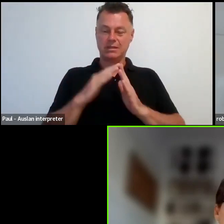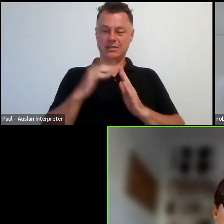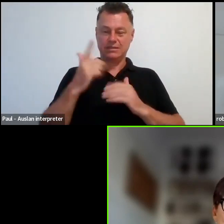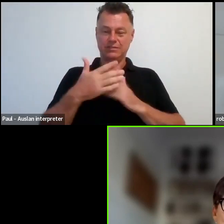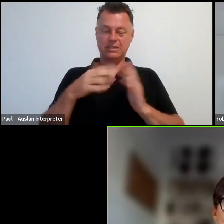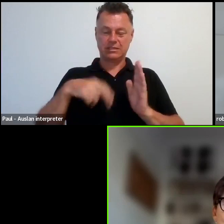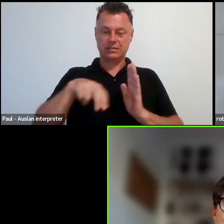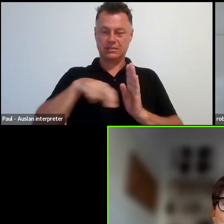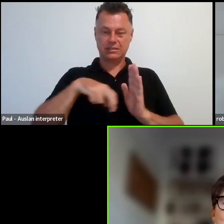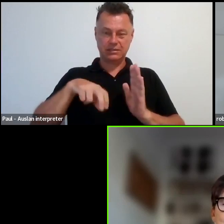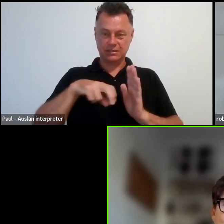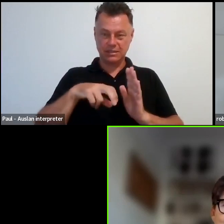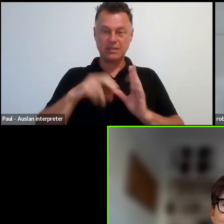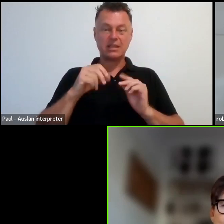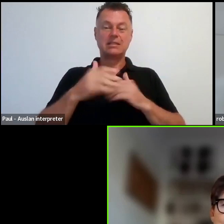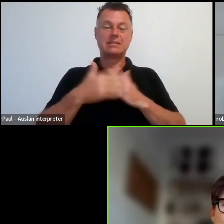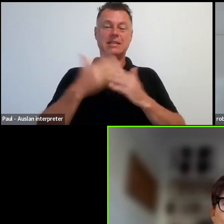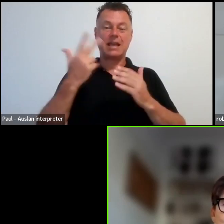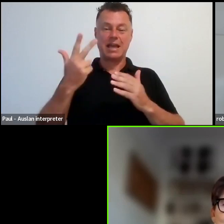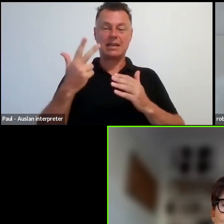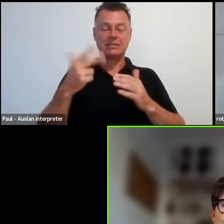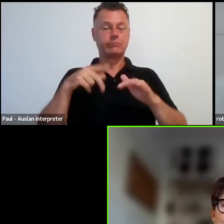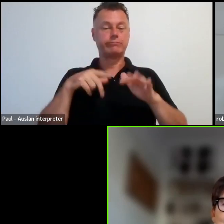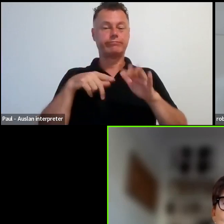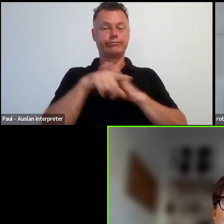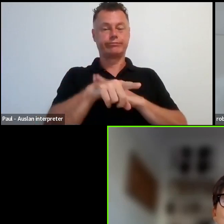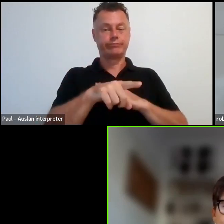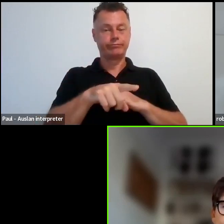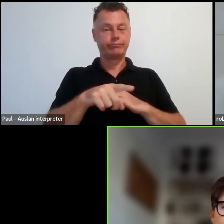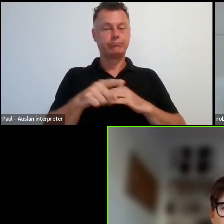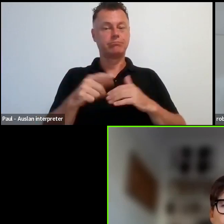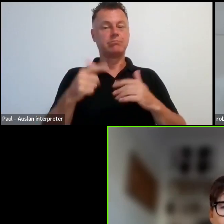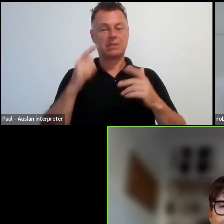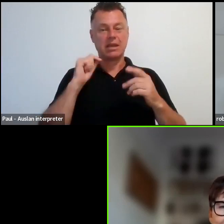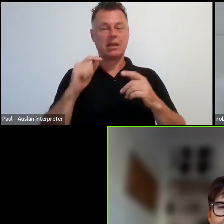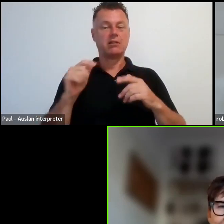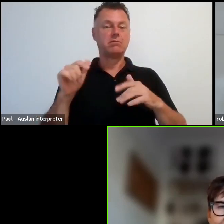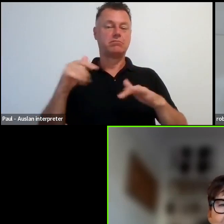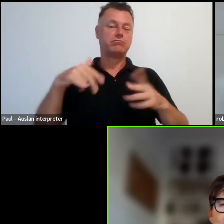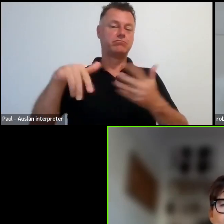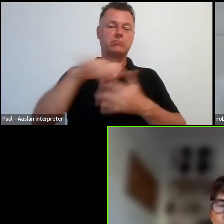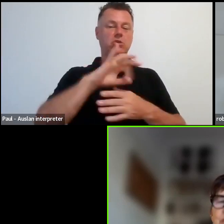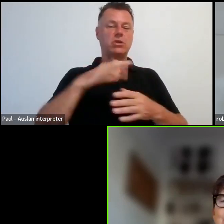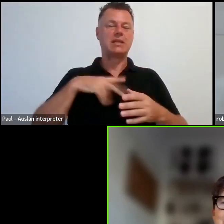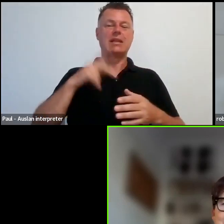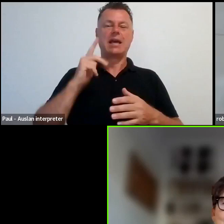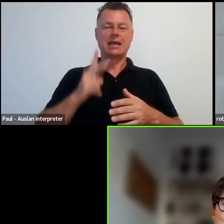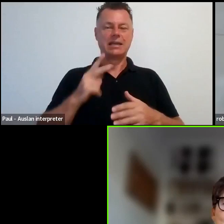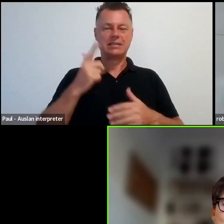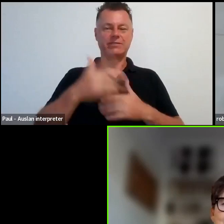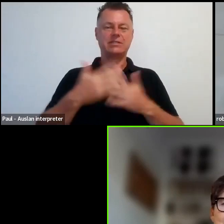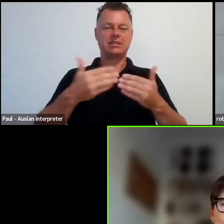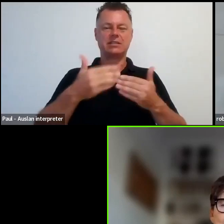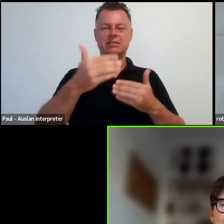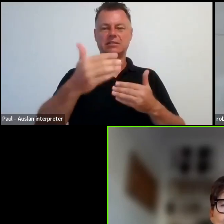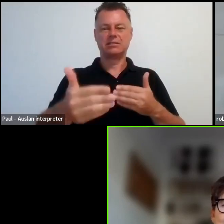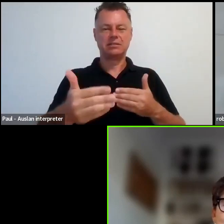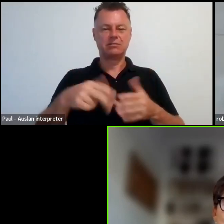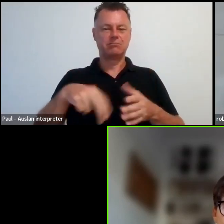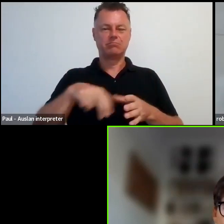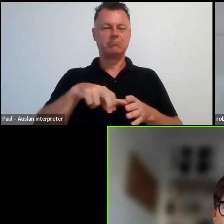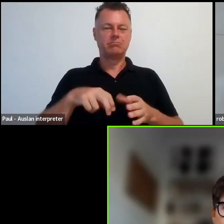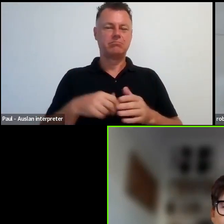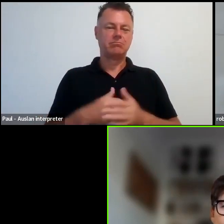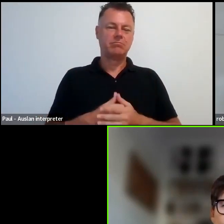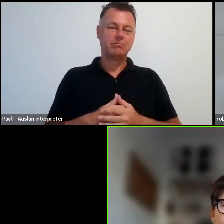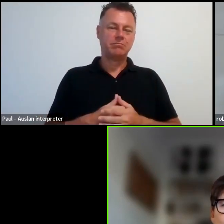and finish their isolation on day 7 and do not need to keep on isolating just because their test result hasn't come back.